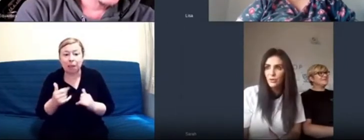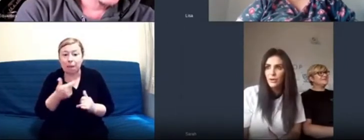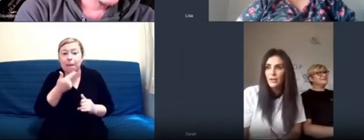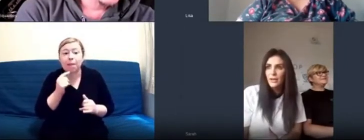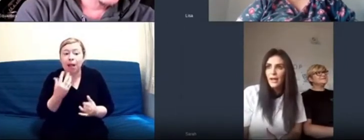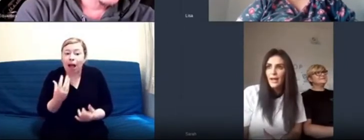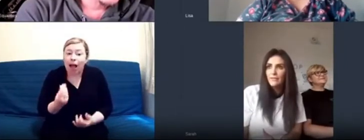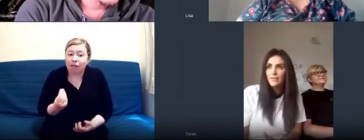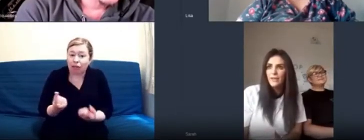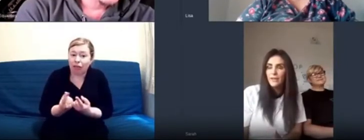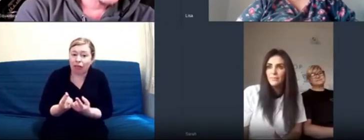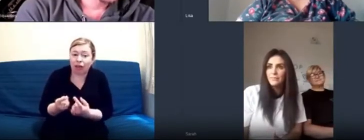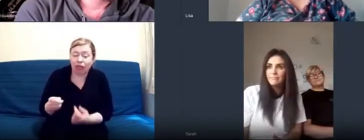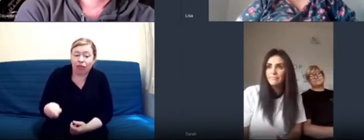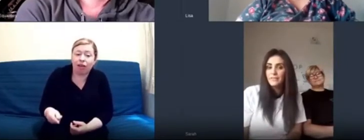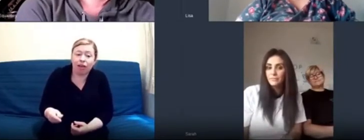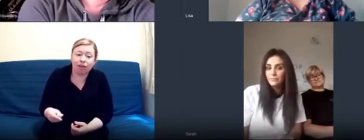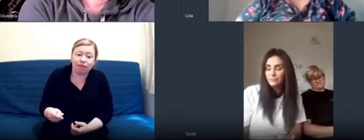that they don't have